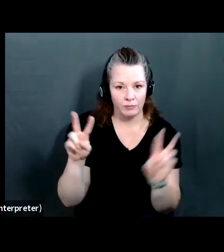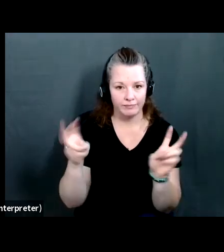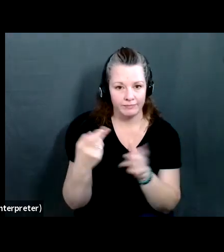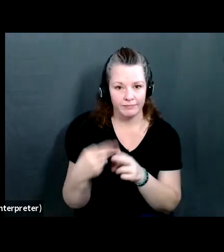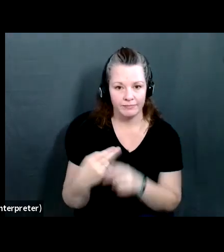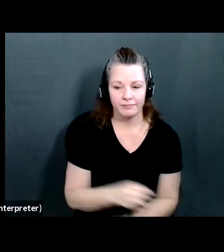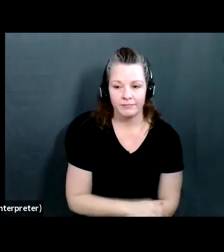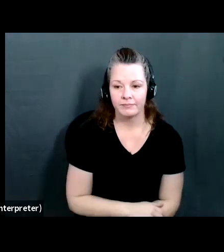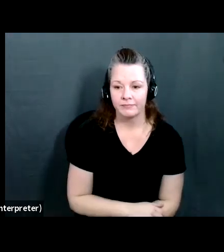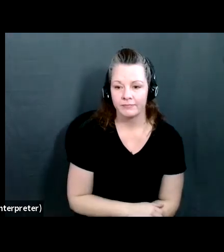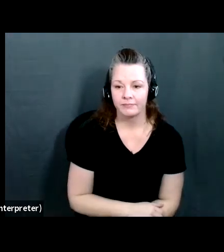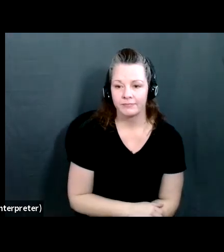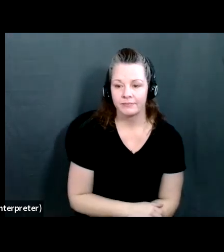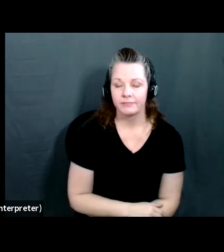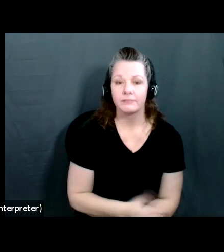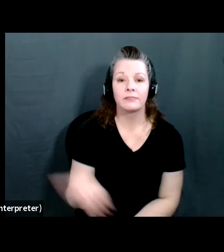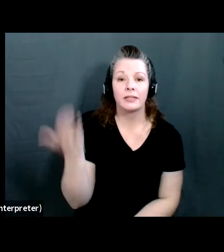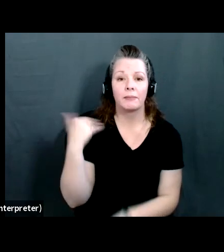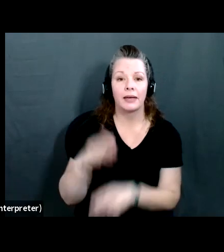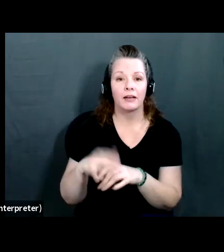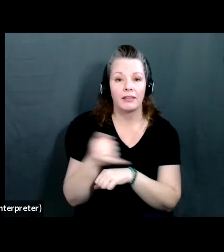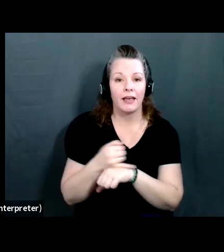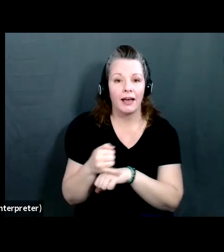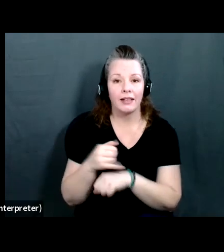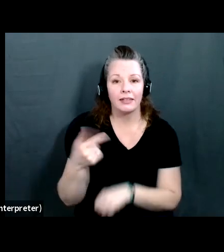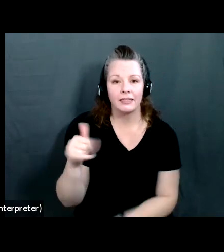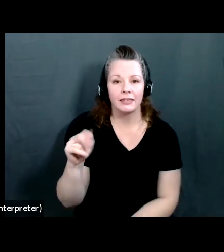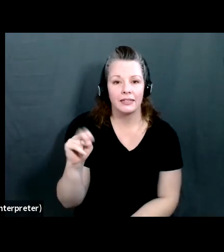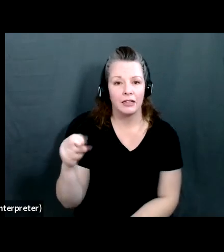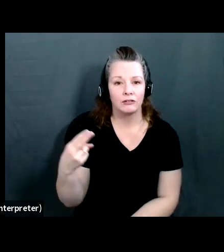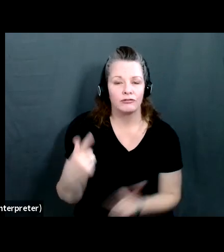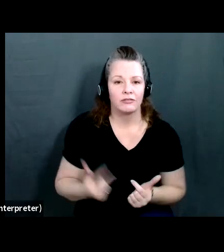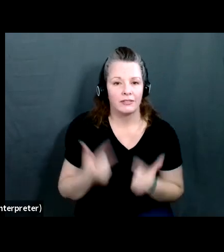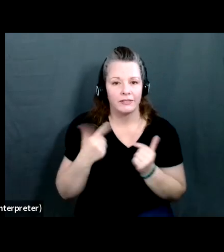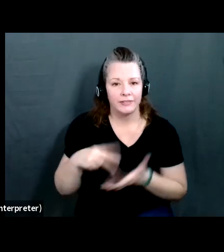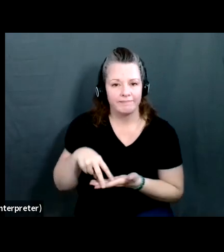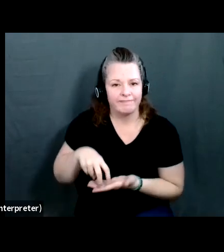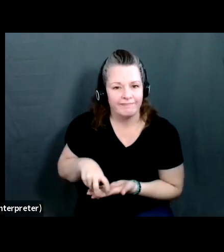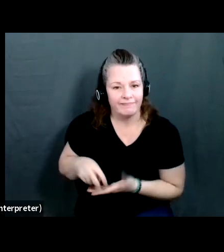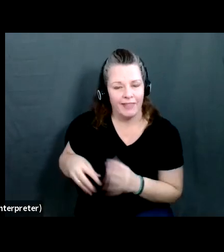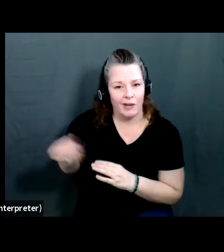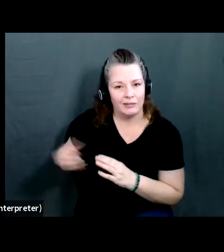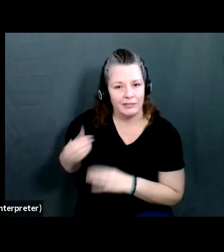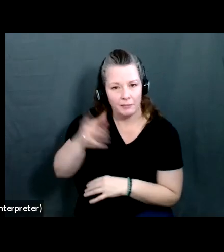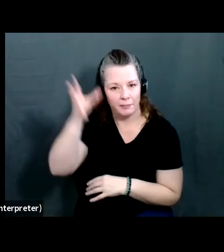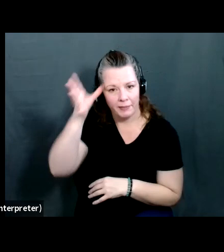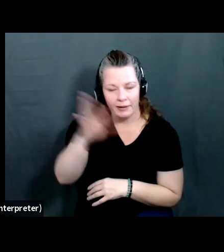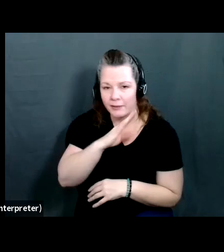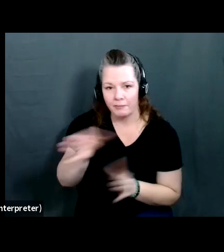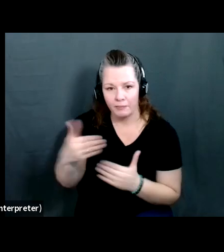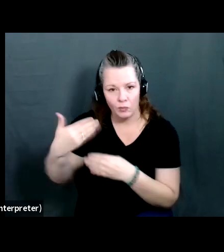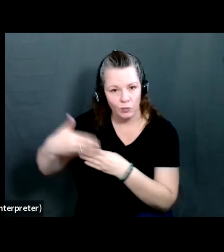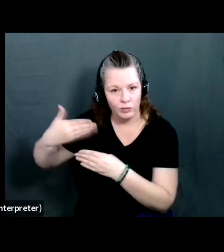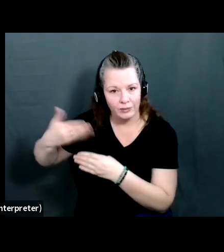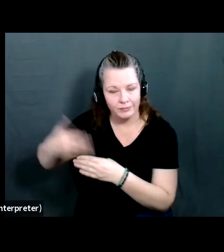Back on the island, Ganesh lived crouching just outside my parents' bedroom window.